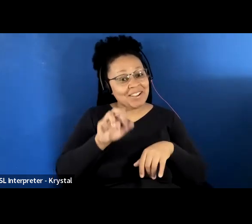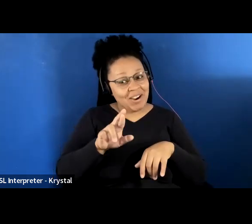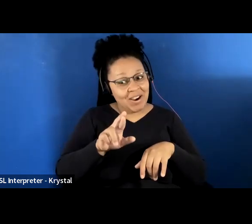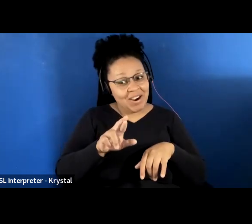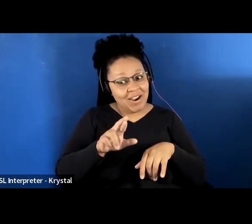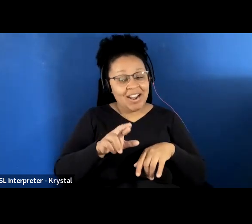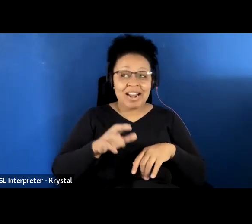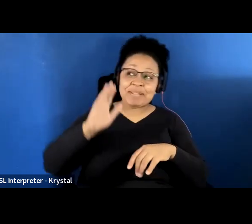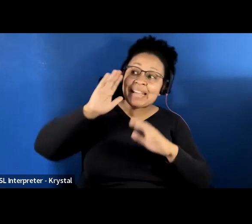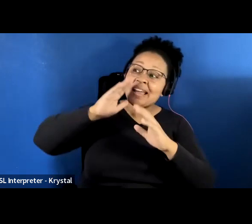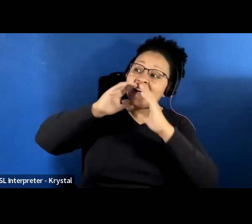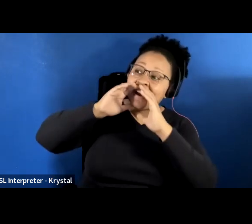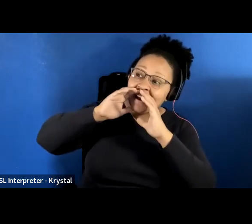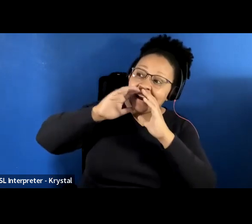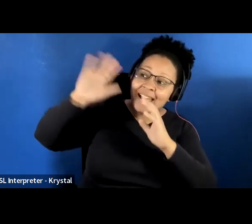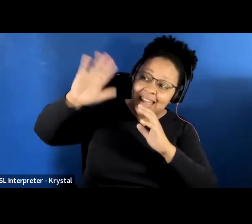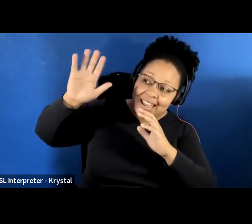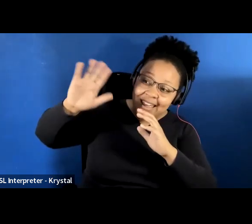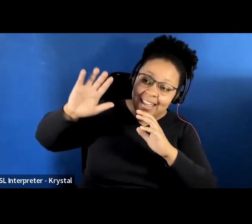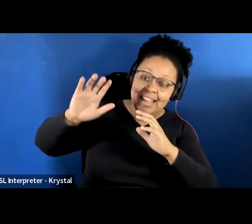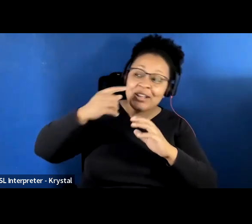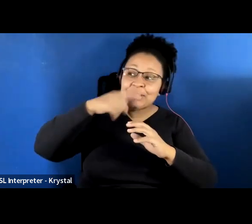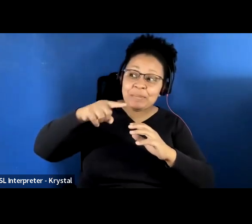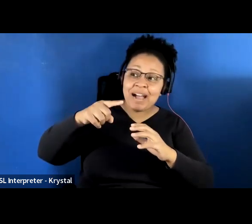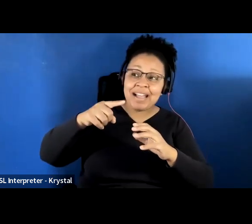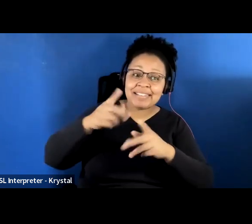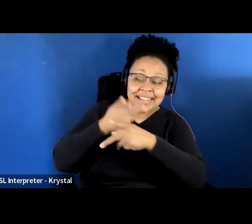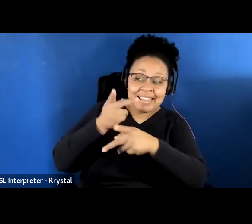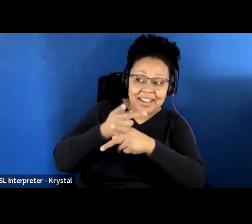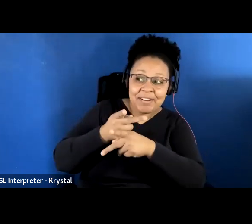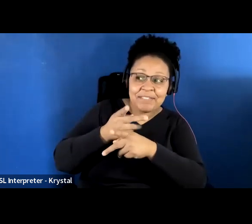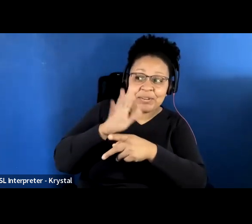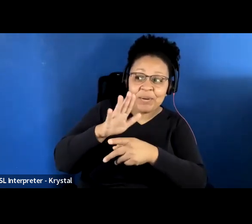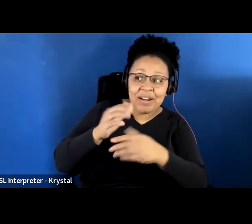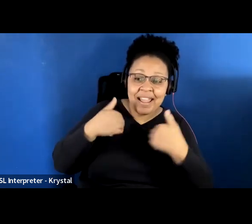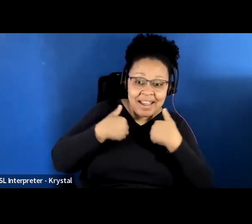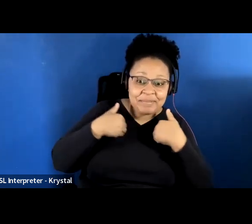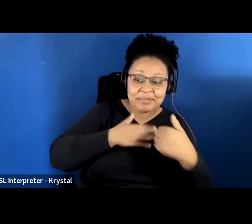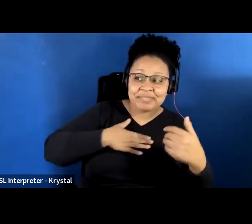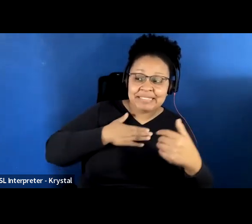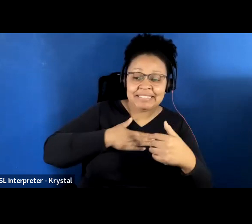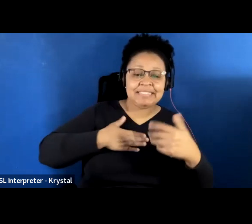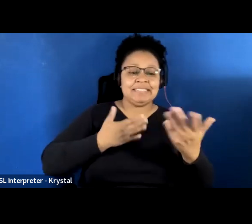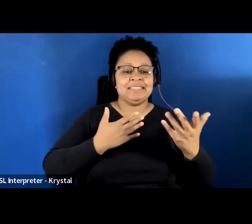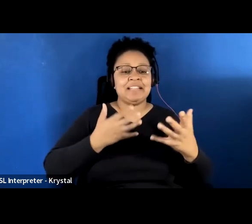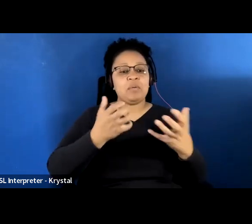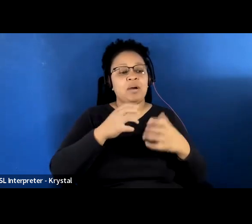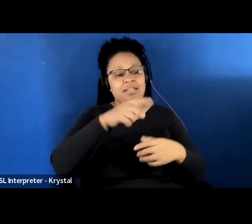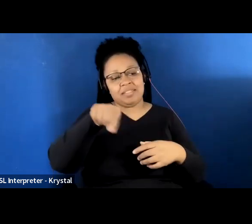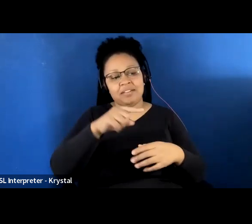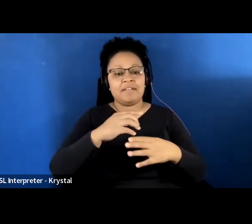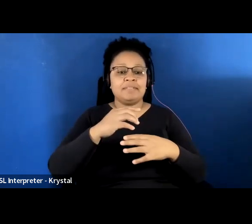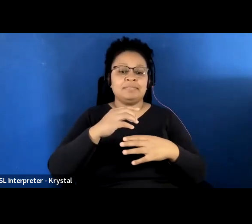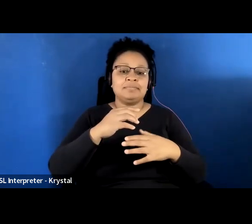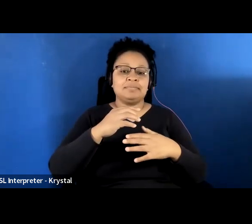"Hey, Bob, here for the visit. Do you mind, taking care of the animals, just so they're comfortable, because they don't really know